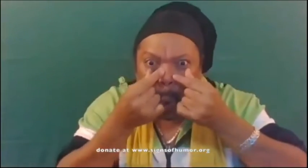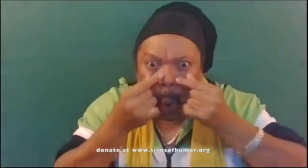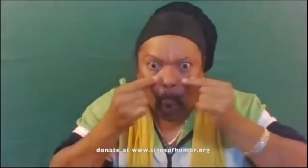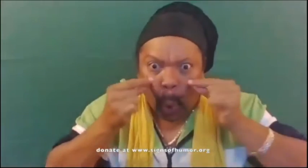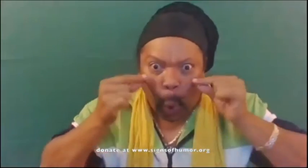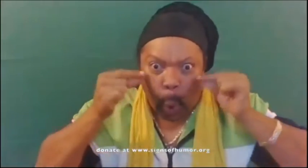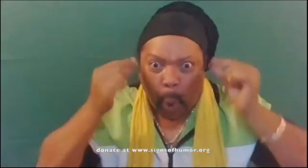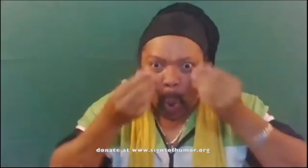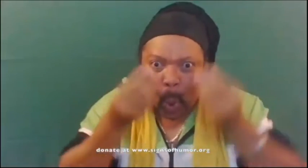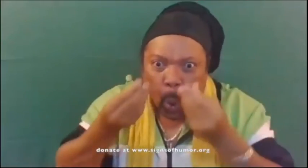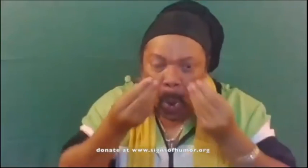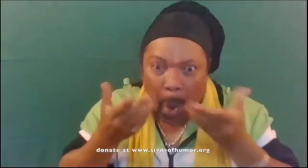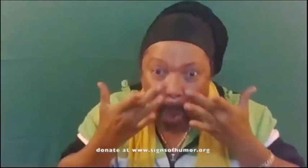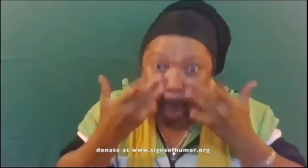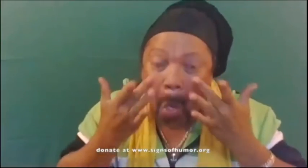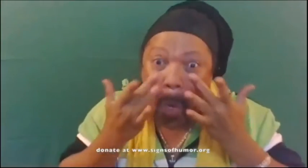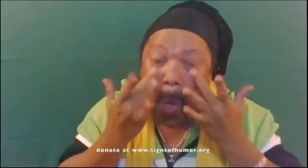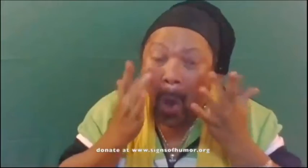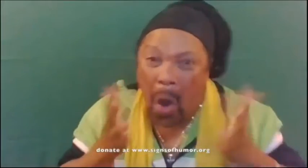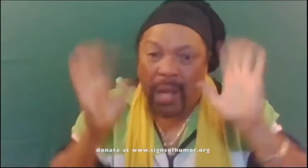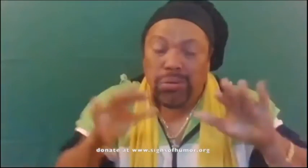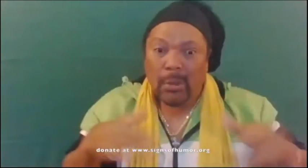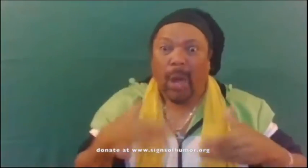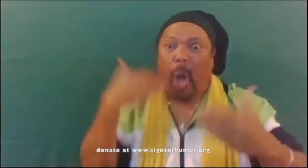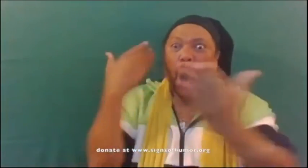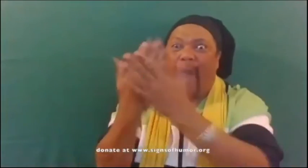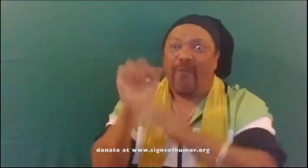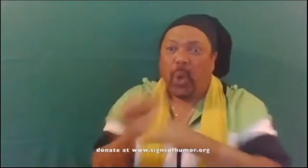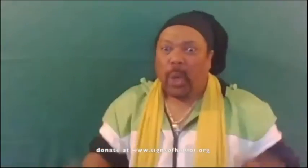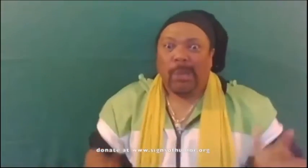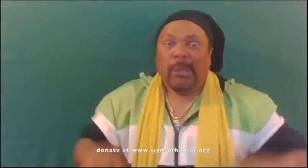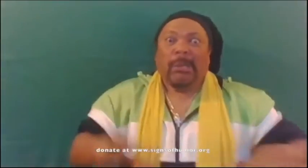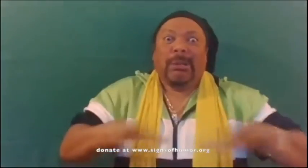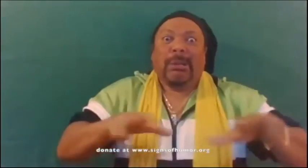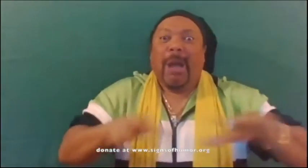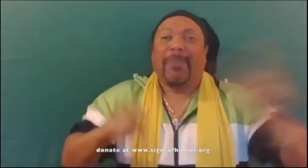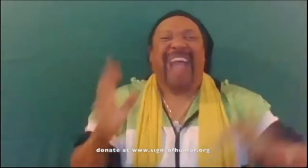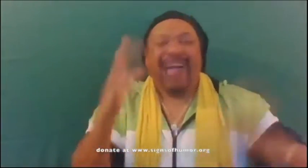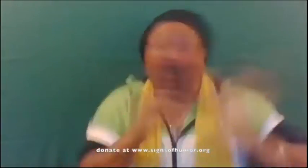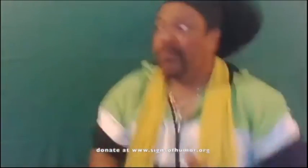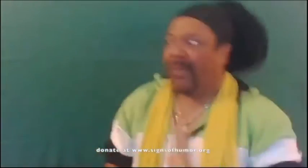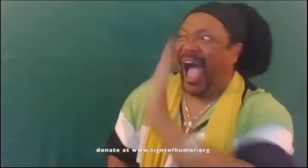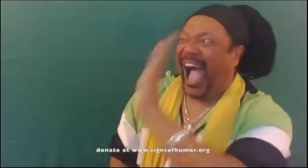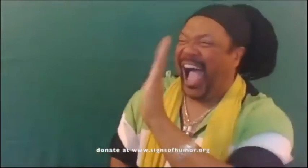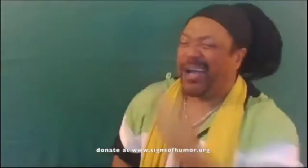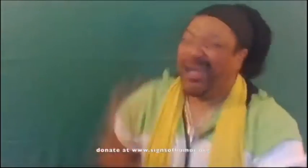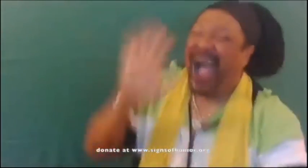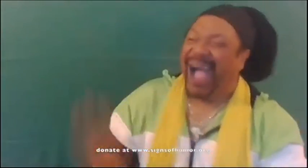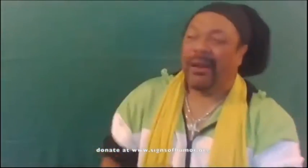need your little Starbucks coffee before you get going. You got bags under your eye, huh? You got to put some makeup on. You got to get it together. You ain't got it together. Look at me. I'm like,